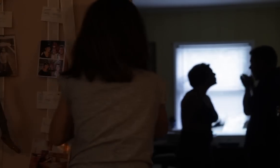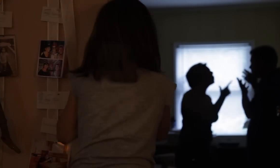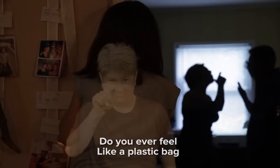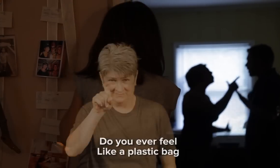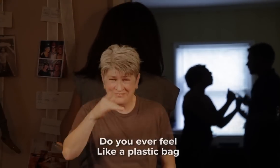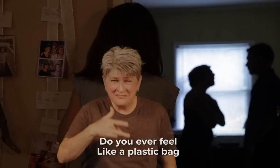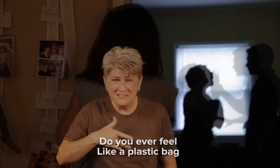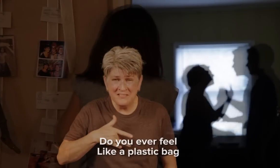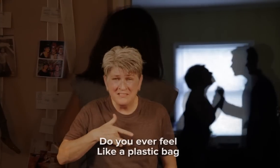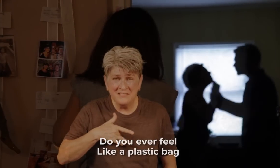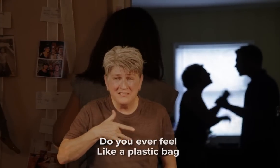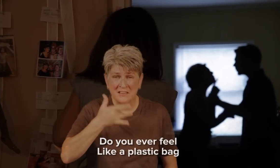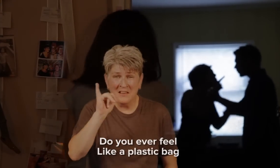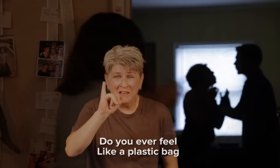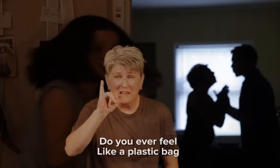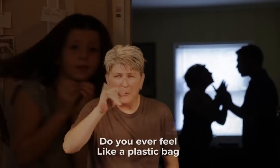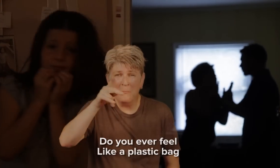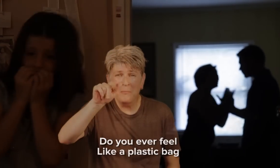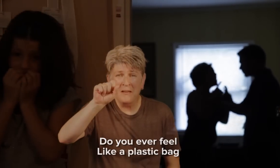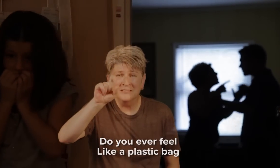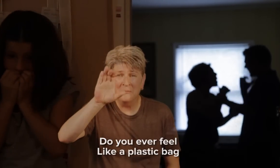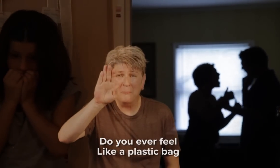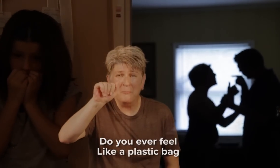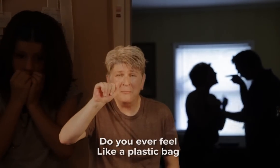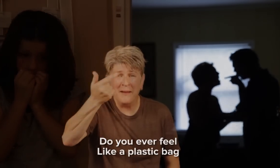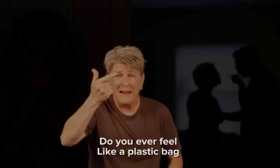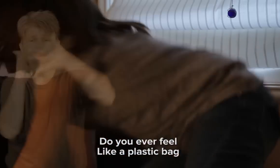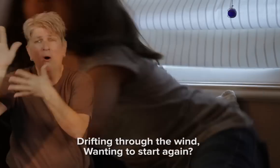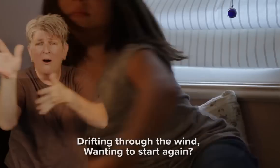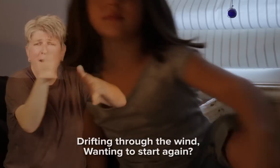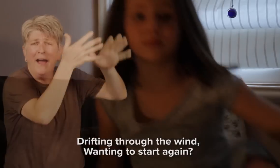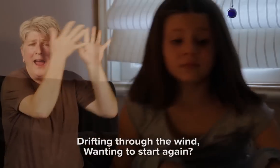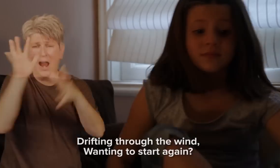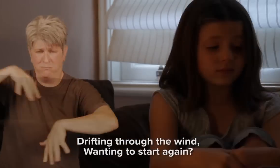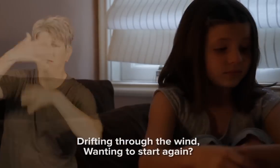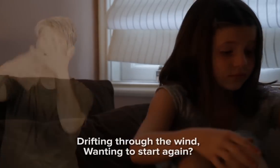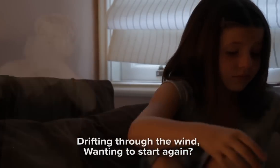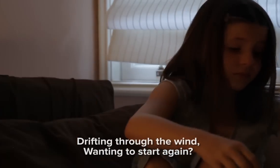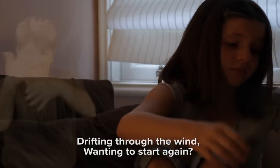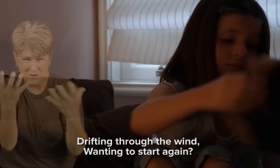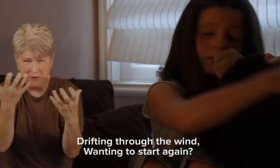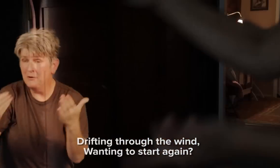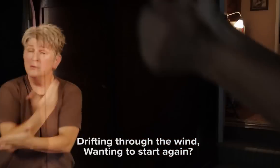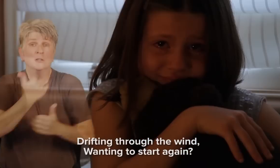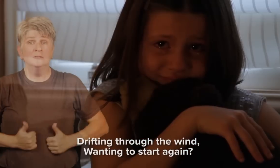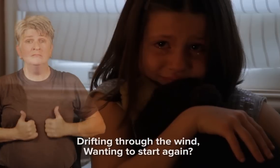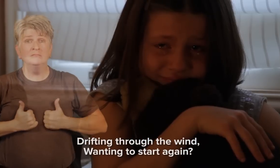Do you ever feel like a plastic bag Drifting through the wind, wanting to start again